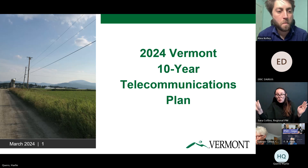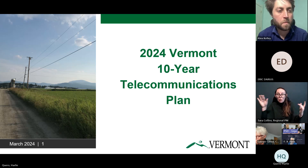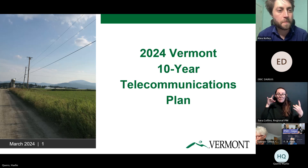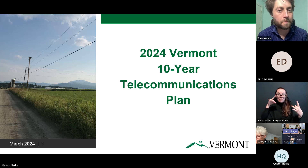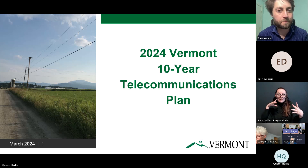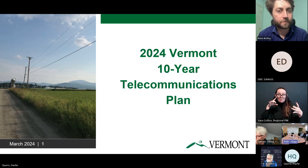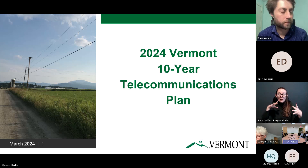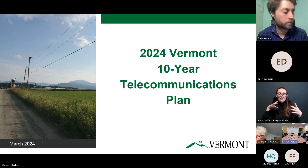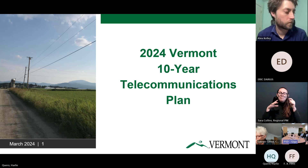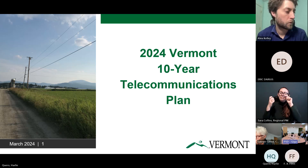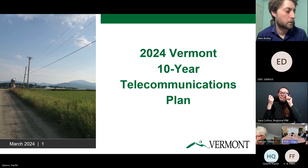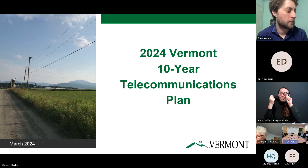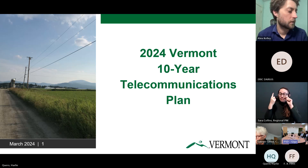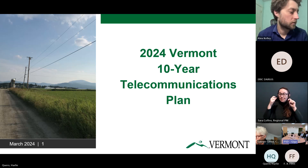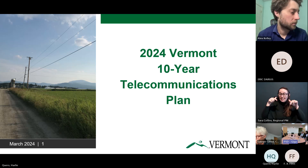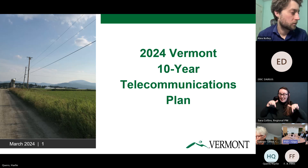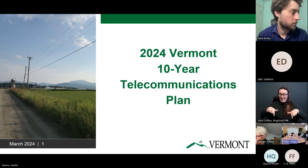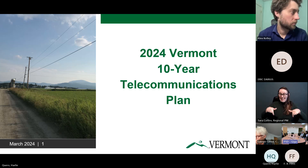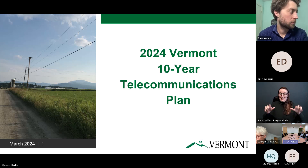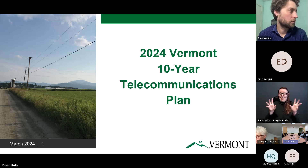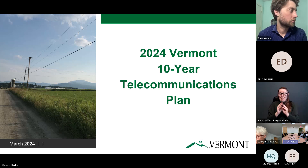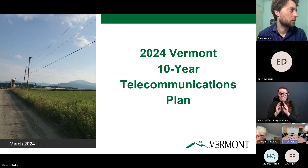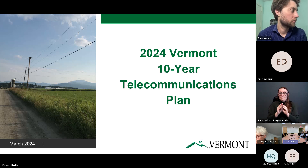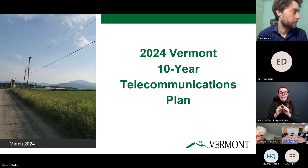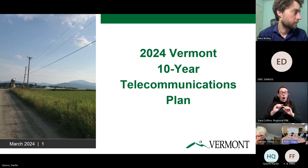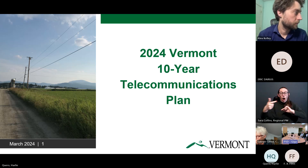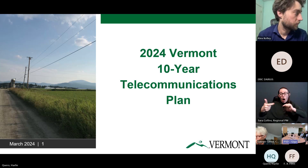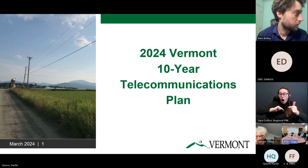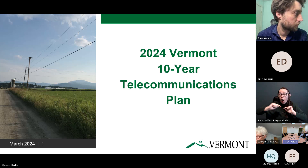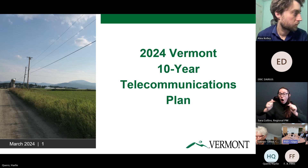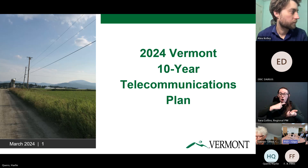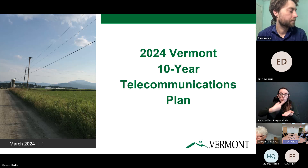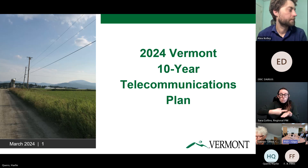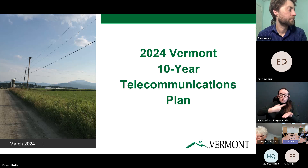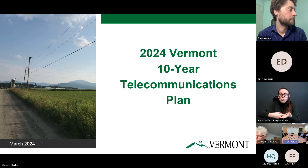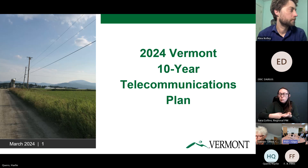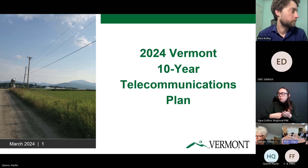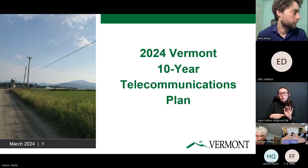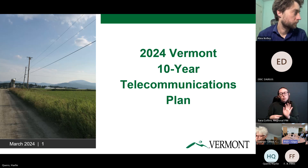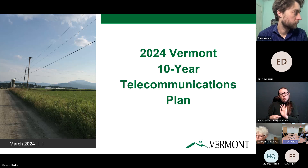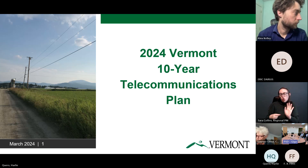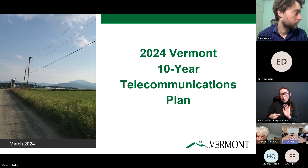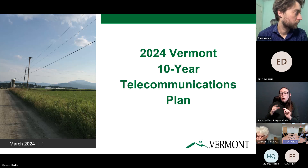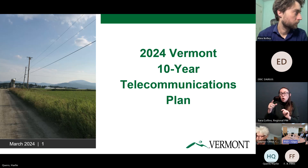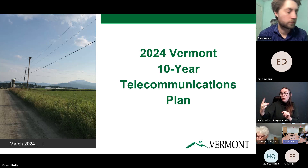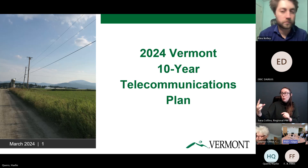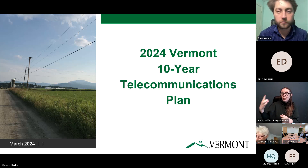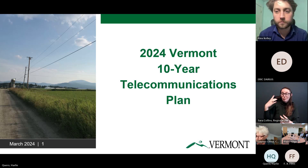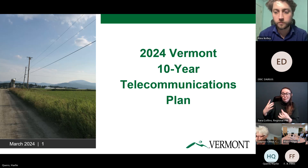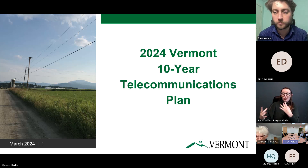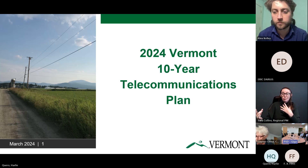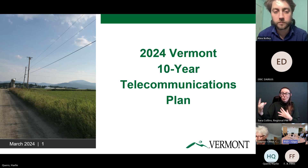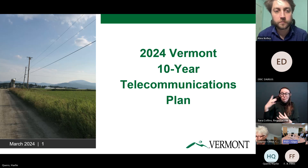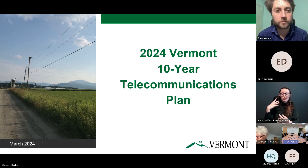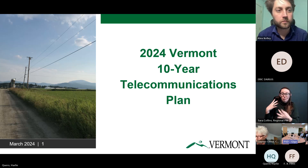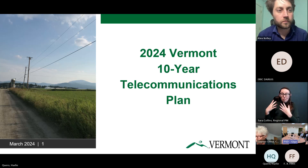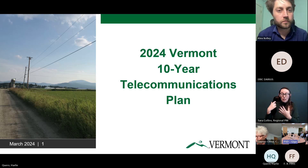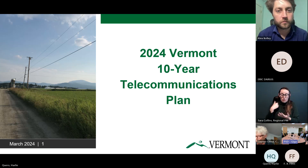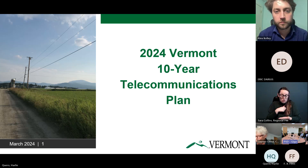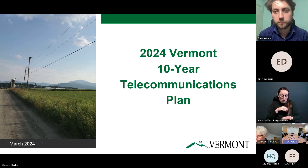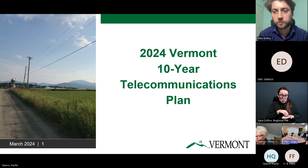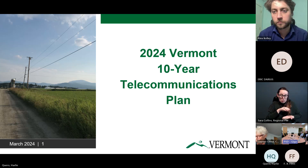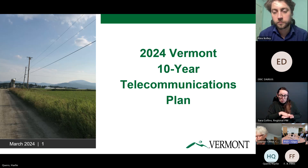open discussion. We are here to solicit input, so we are glad to accept your input verbally or in writing.